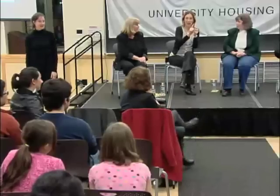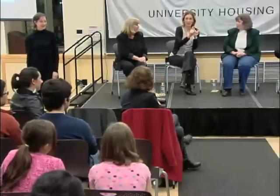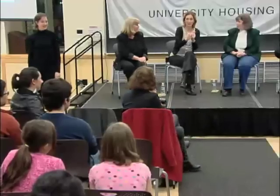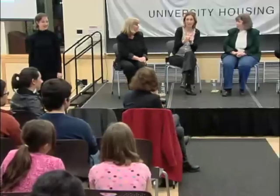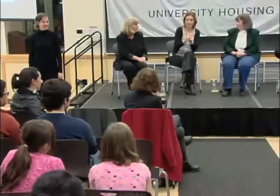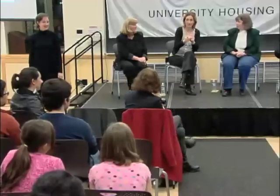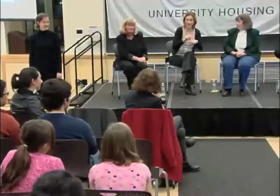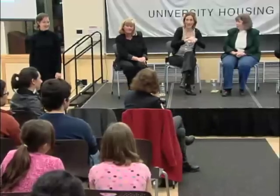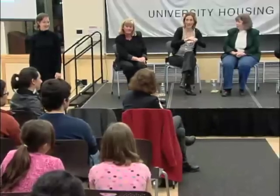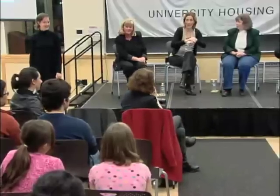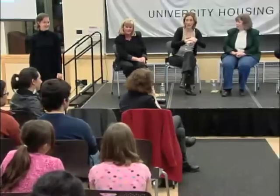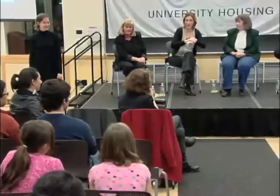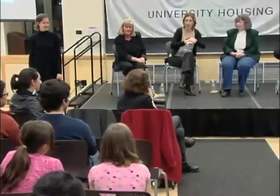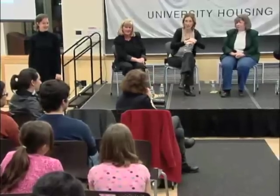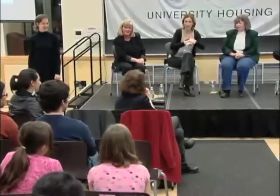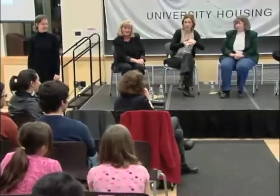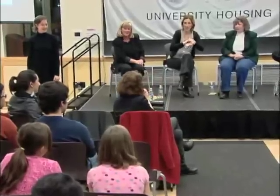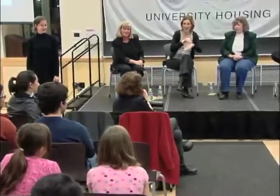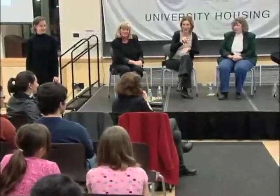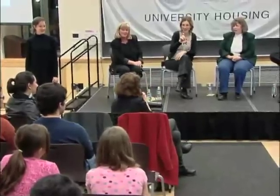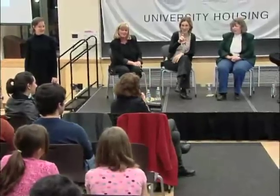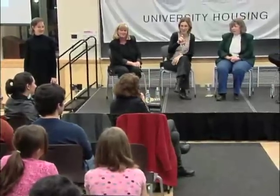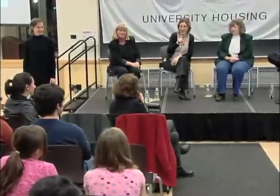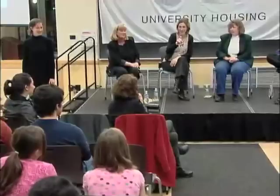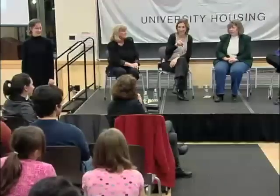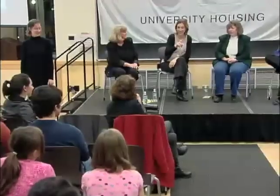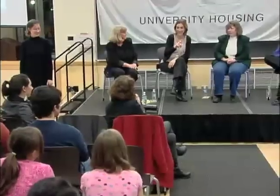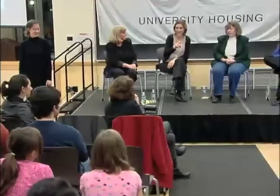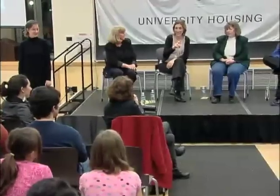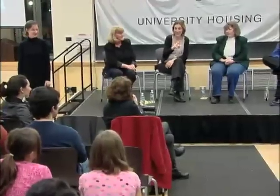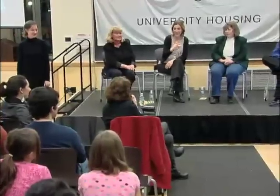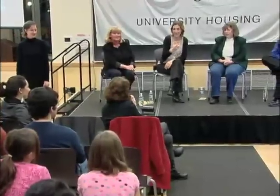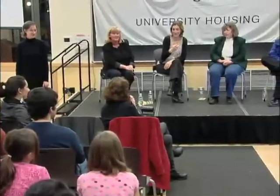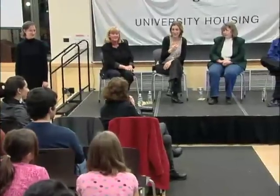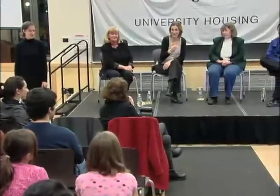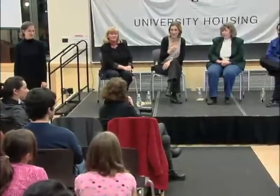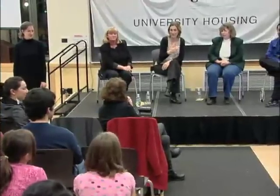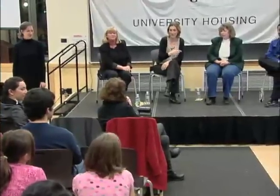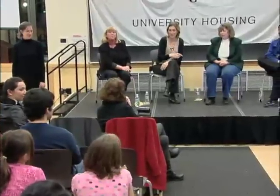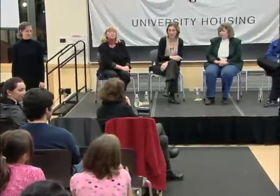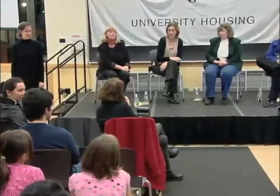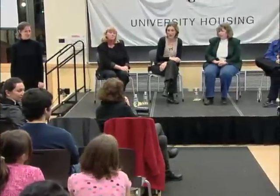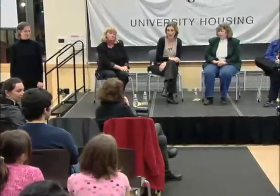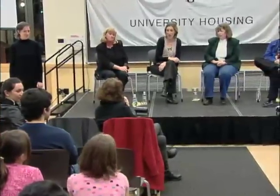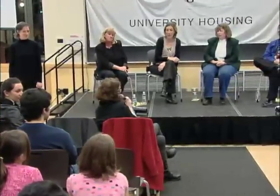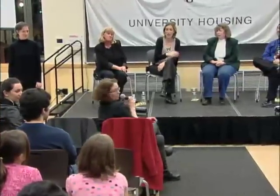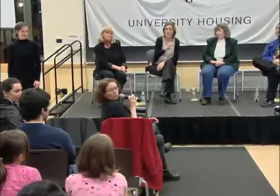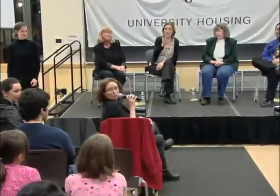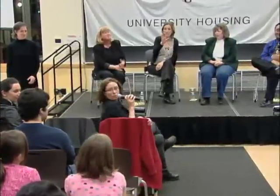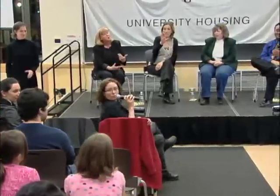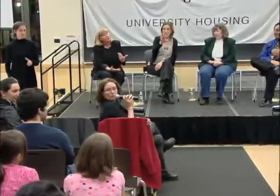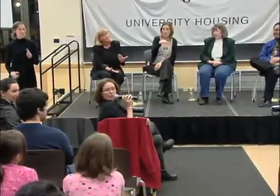So if you sign it first, then Heidi says later you can change it to English. Is that what you're talking about?